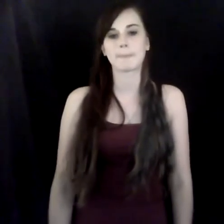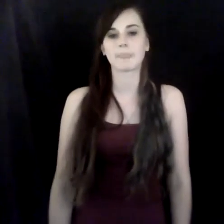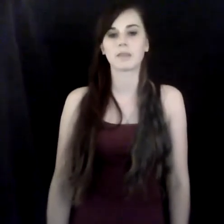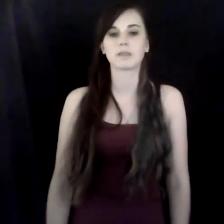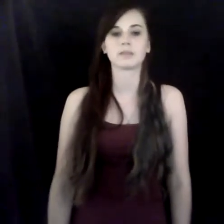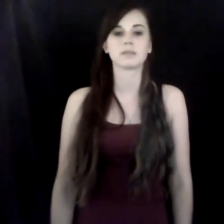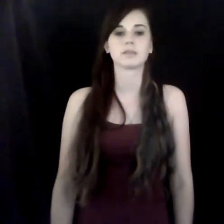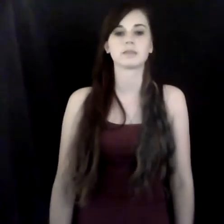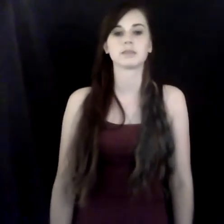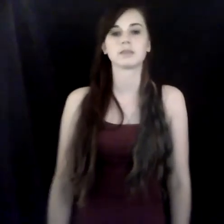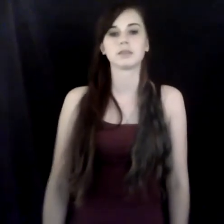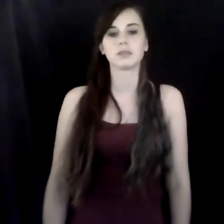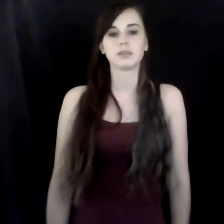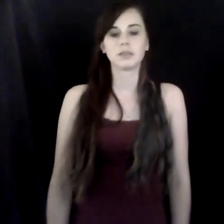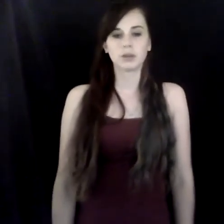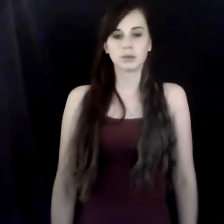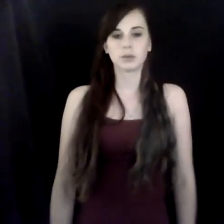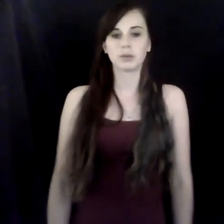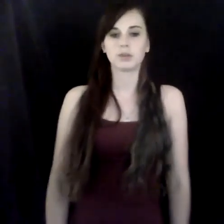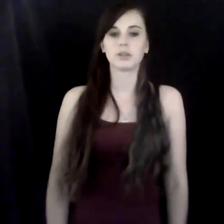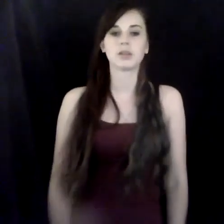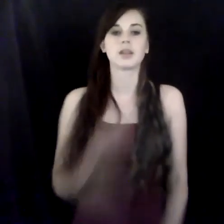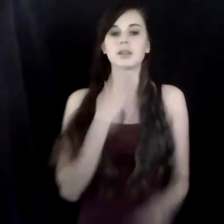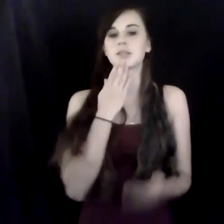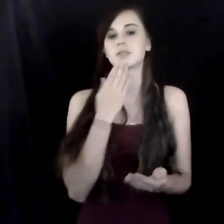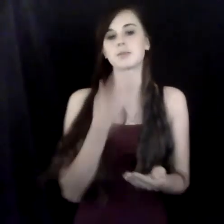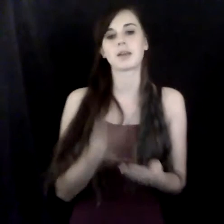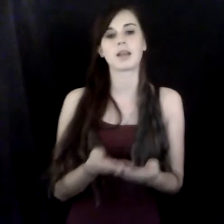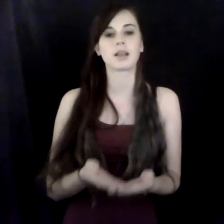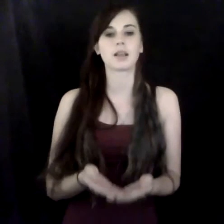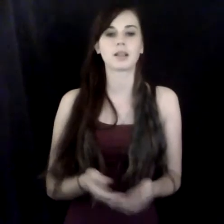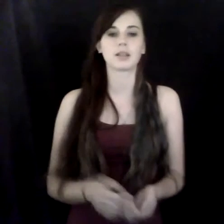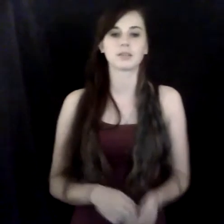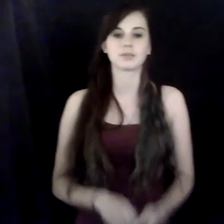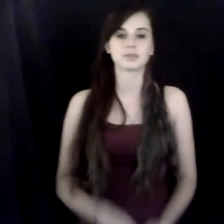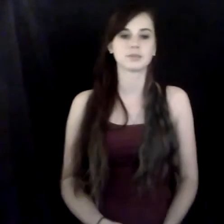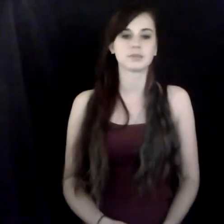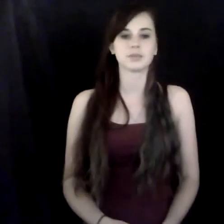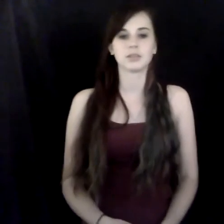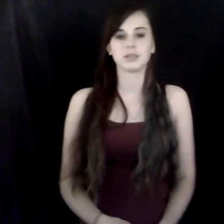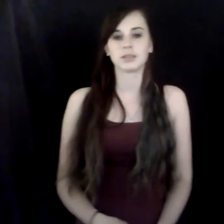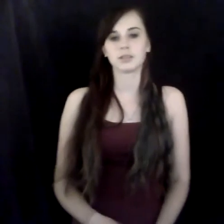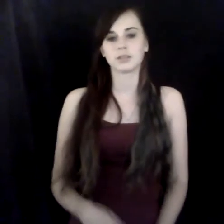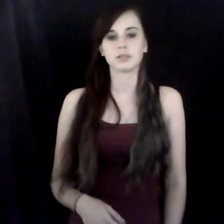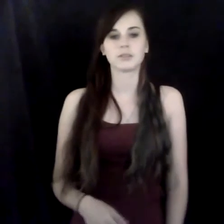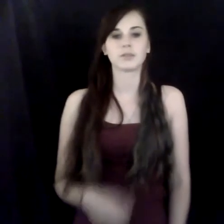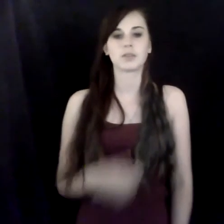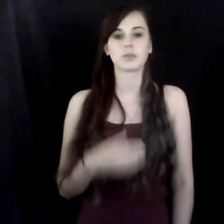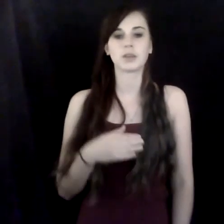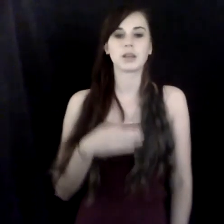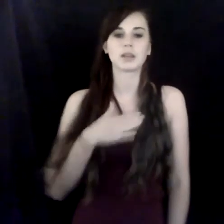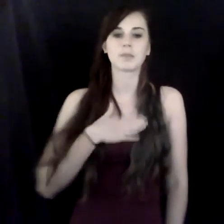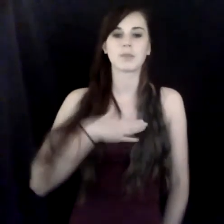do It is well with my